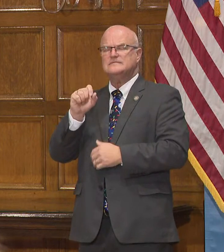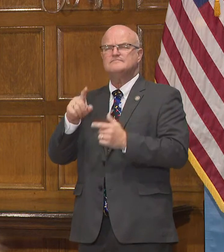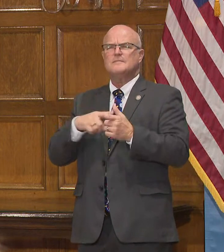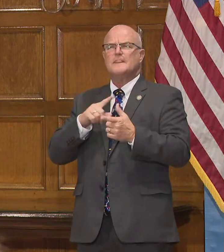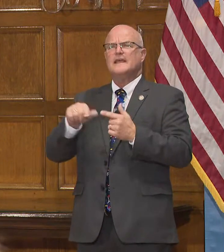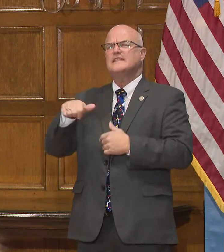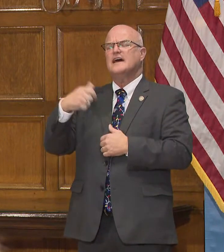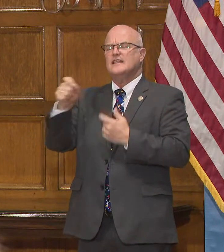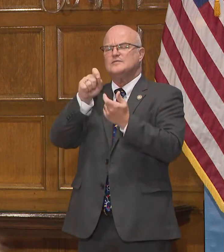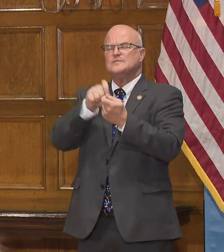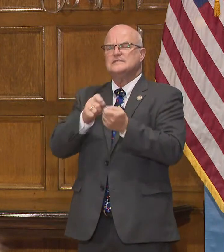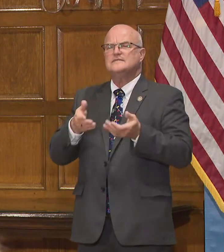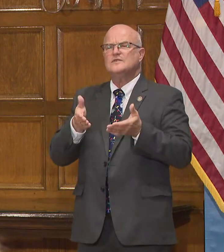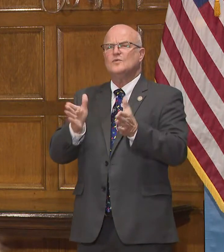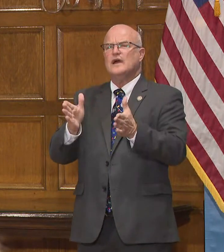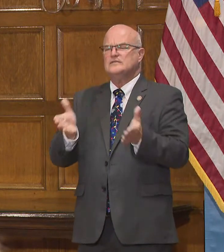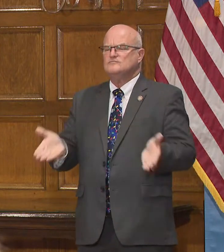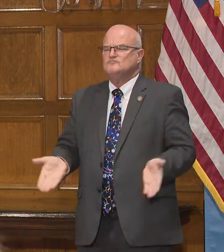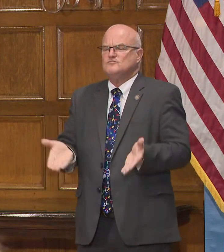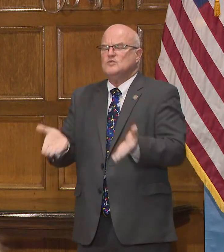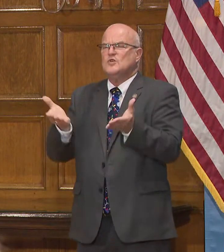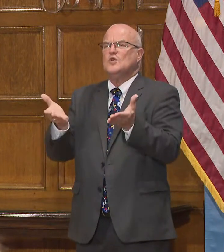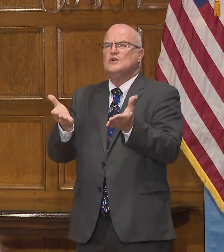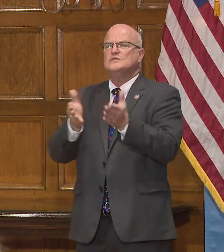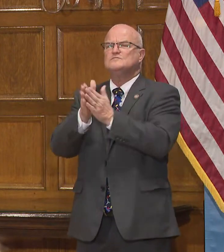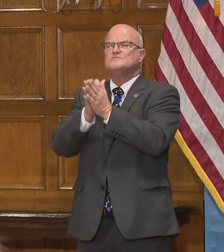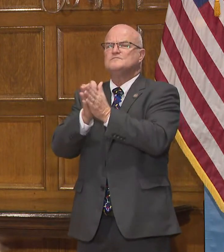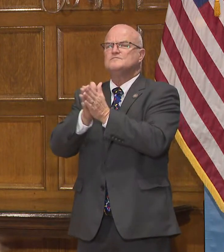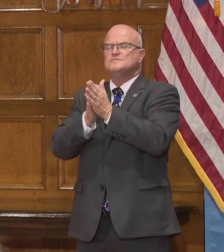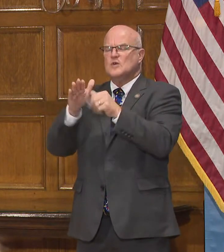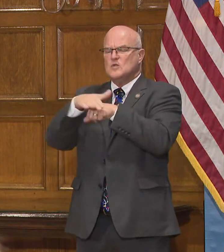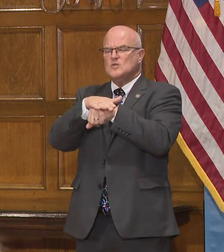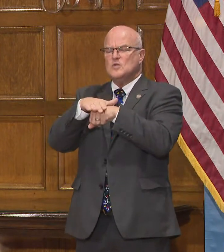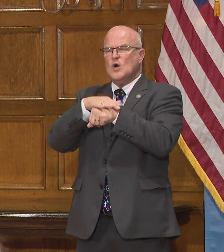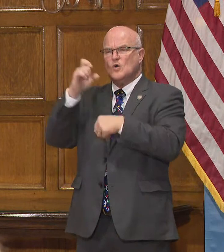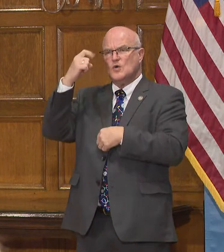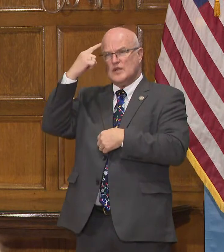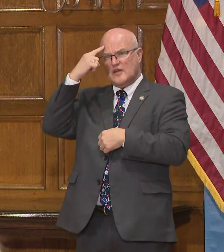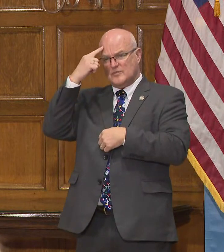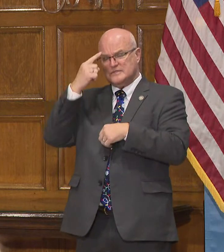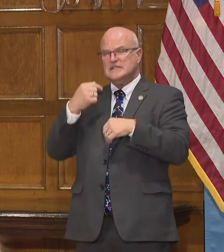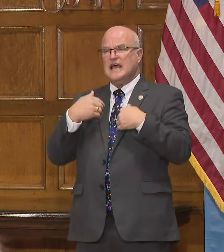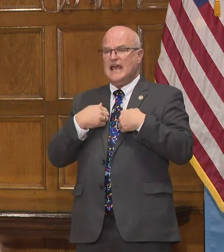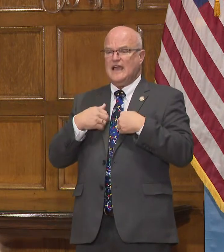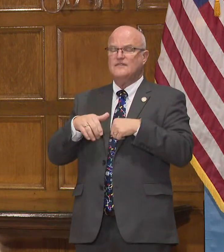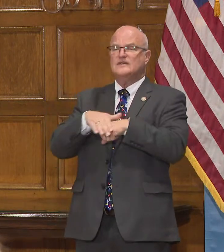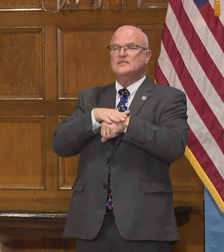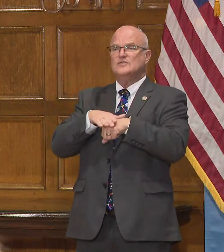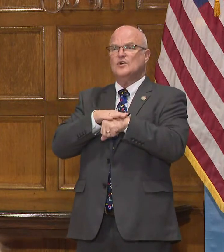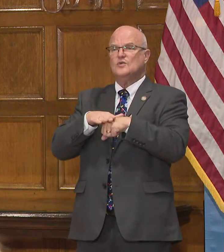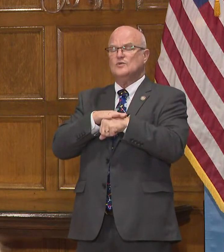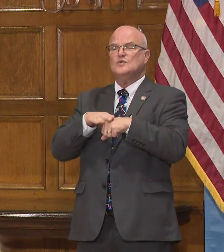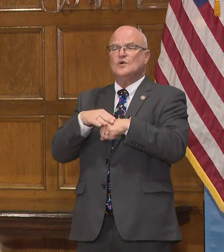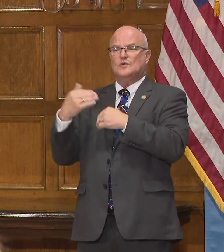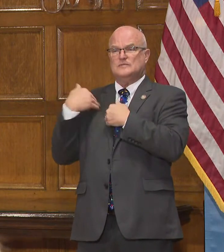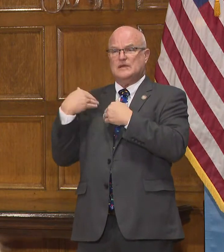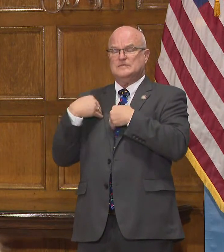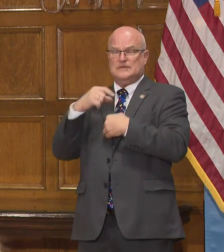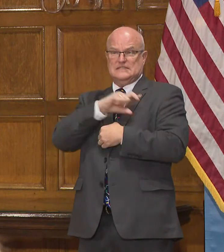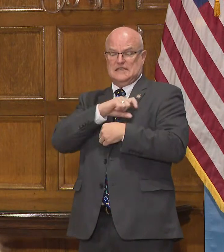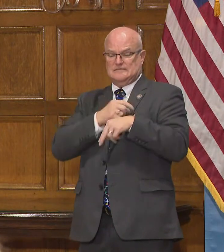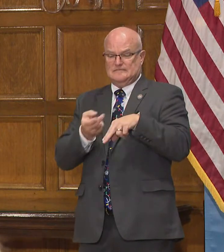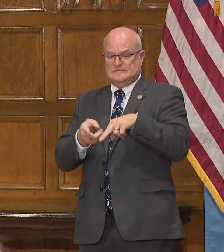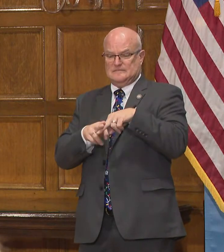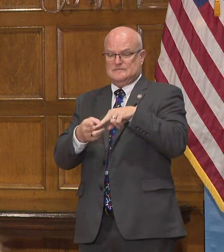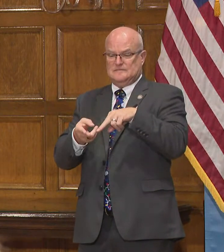specific ways to encourage or incentivize local governments to raise the salaries of local responsibility, because